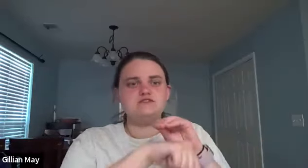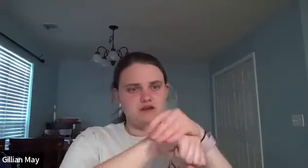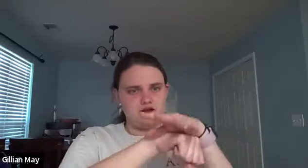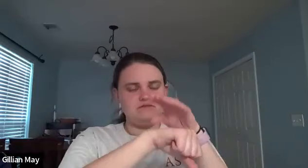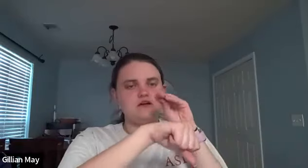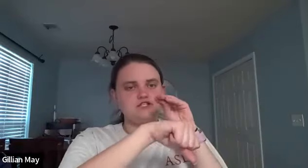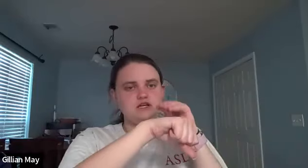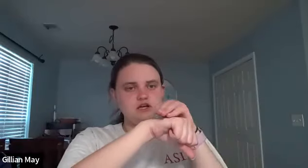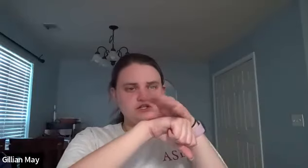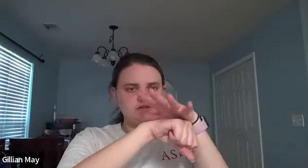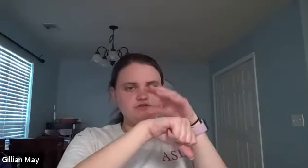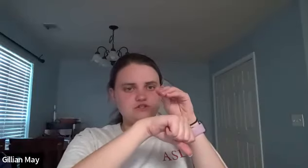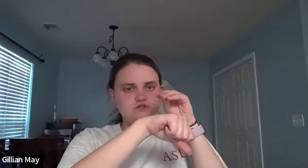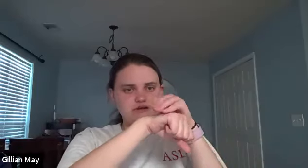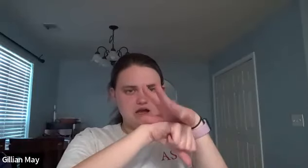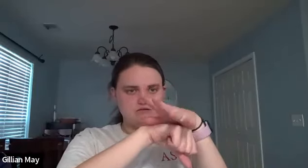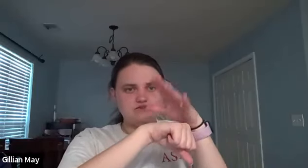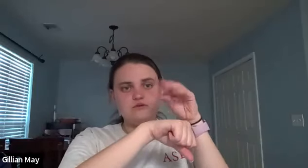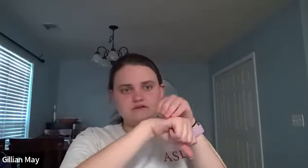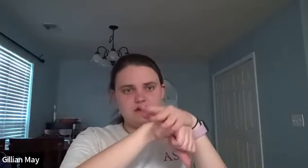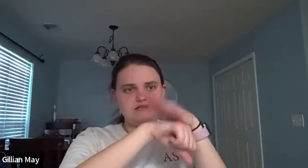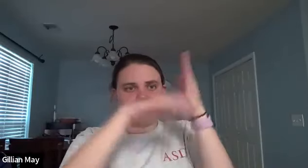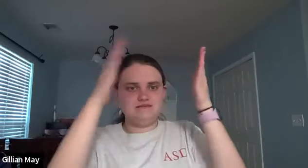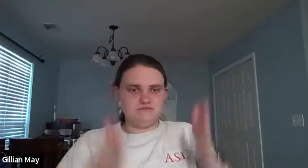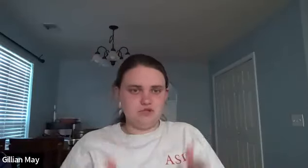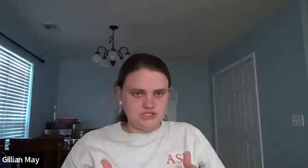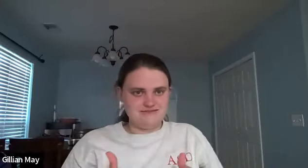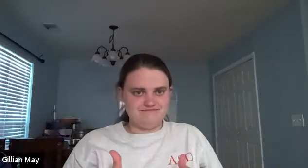So that kind of logic. So you'll do counsel or advice first.